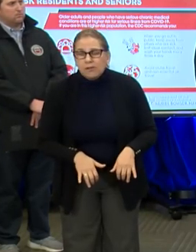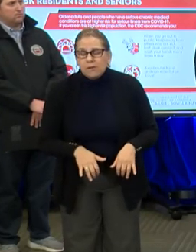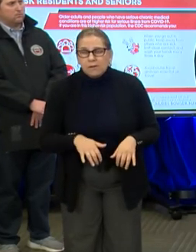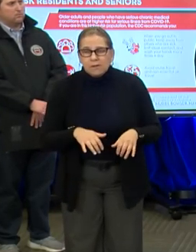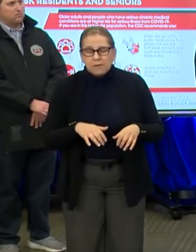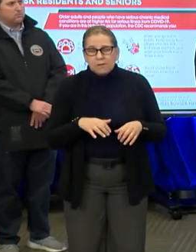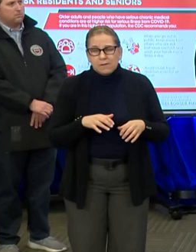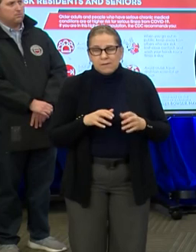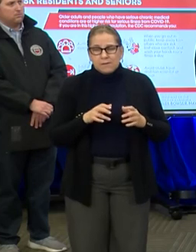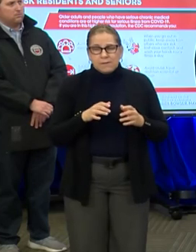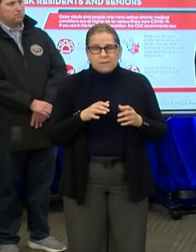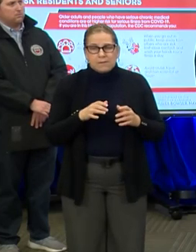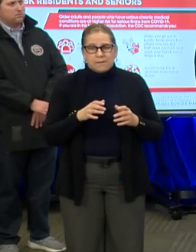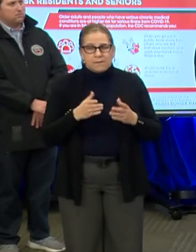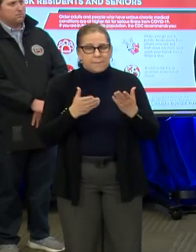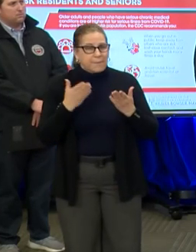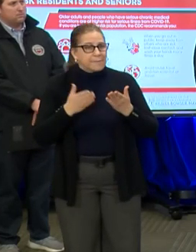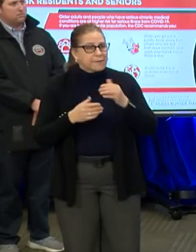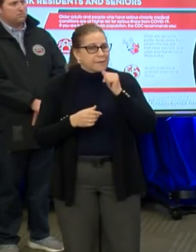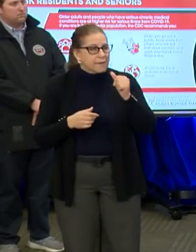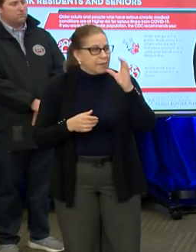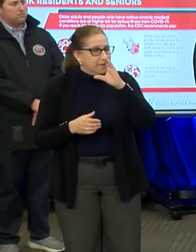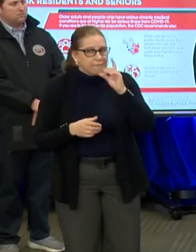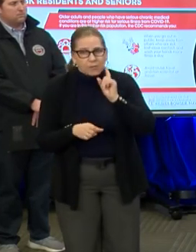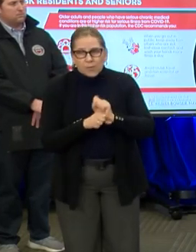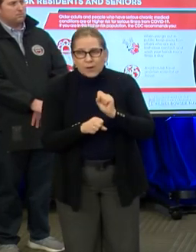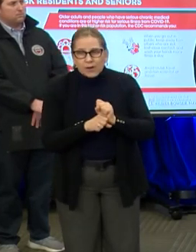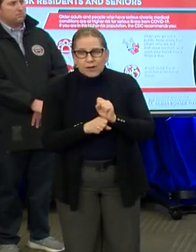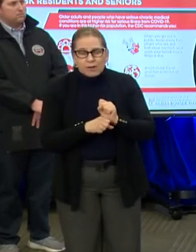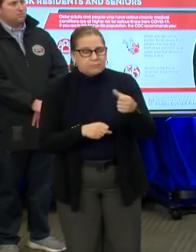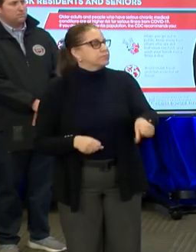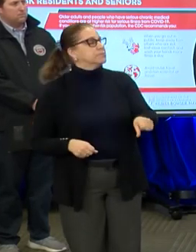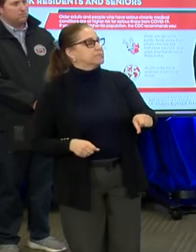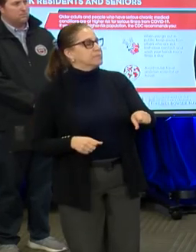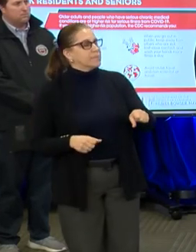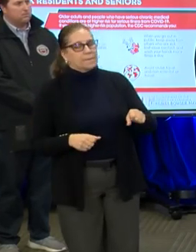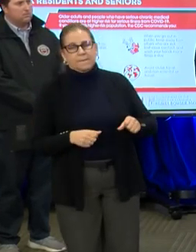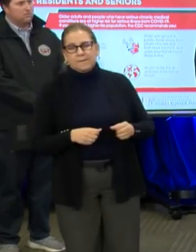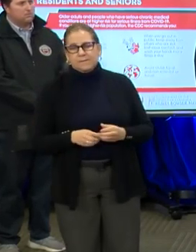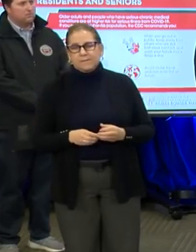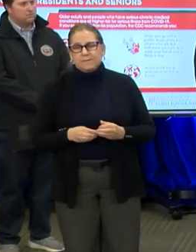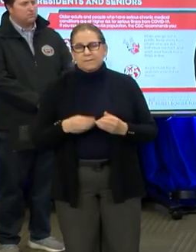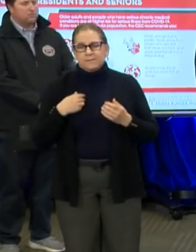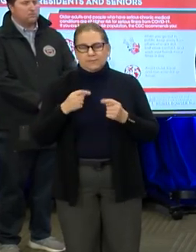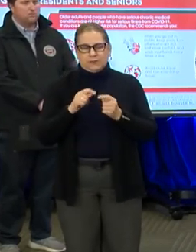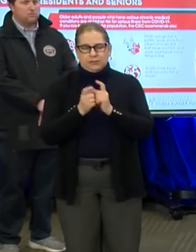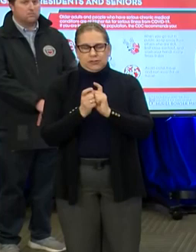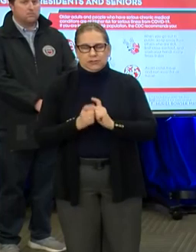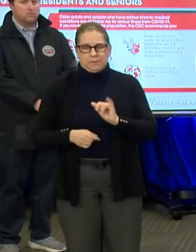seeking work, we're working to waive that as well. We're getting the technology to catch up to the waivers.